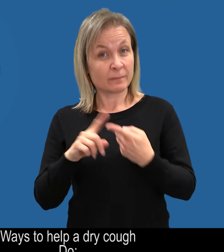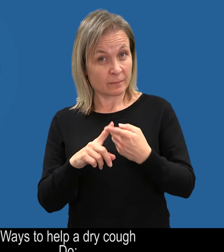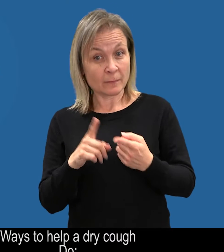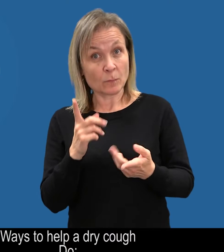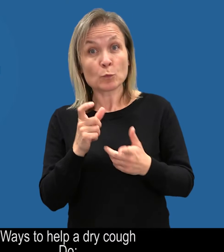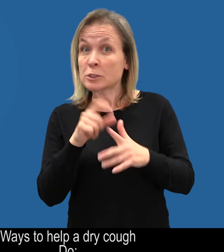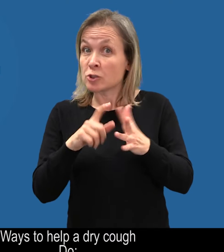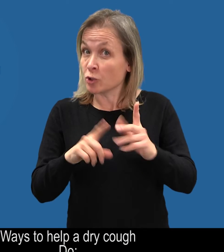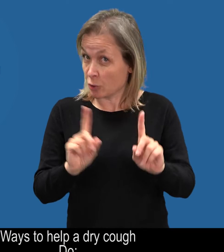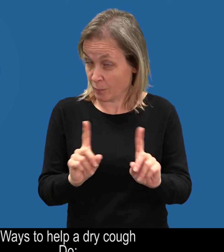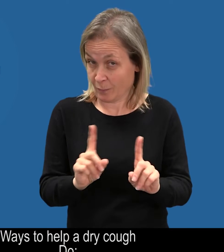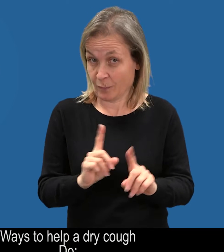Do.